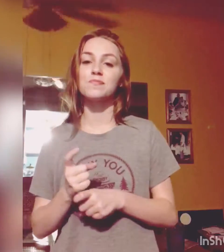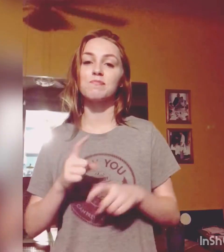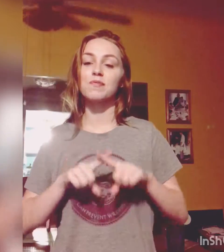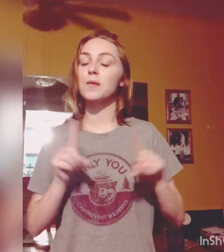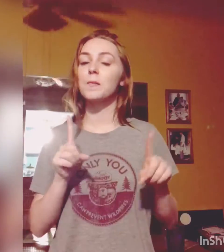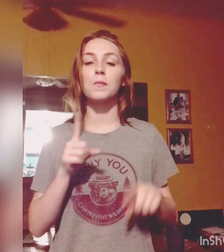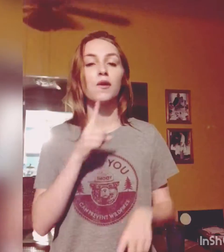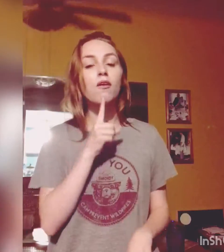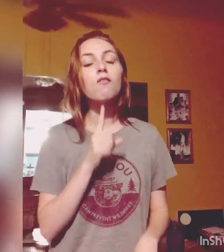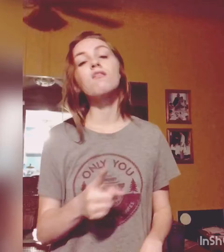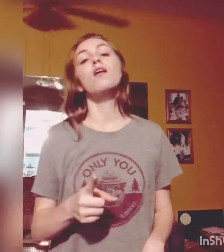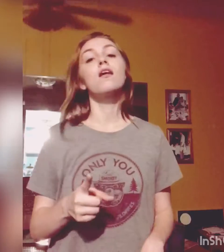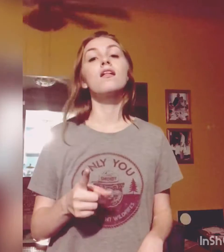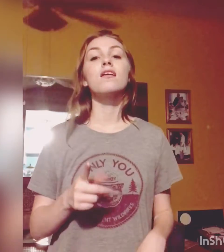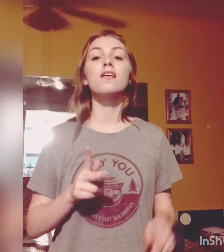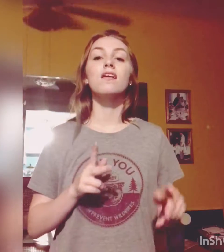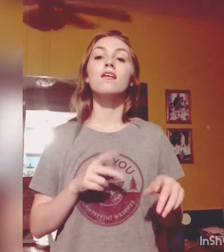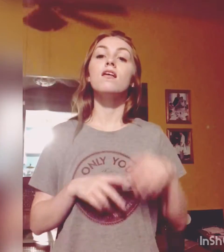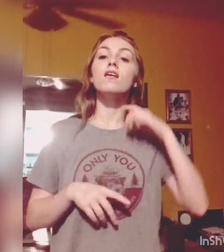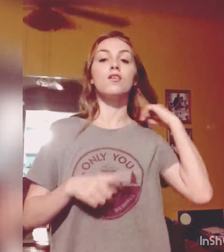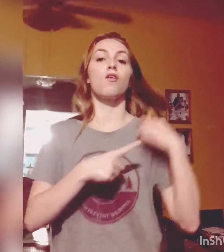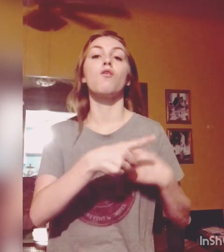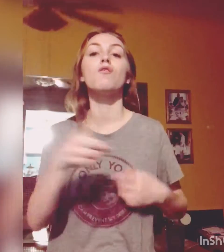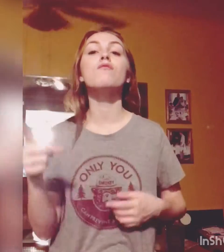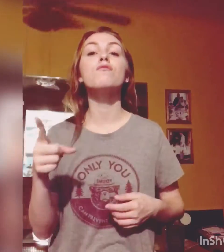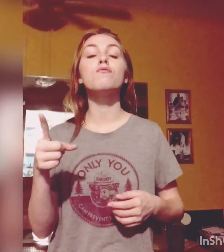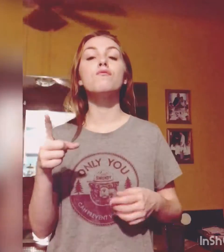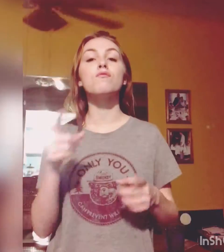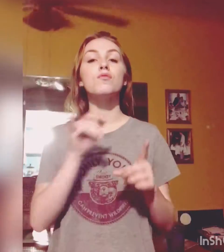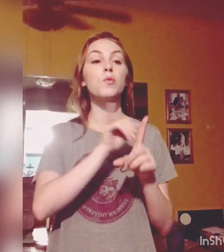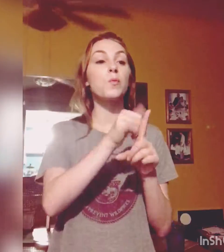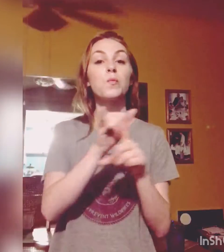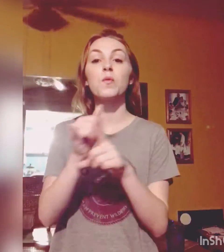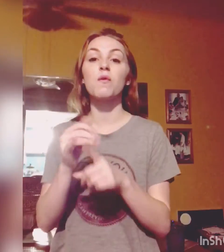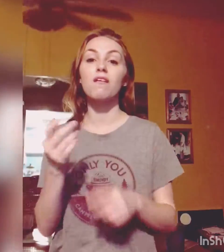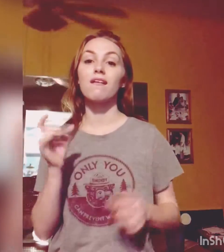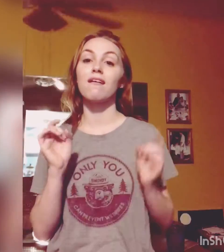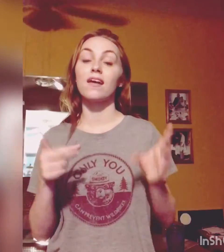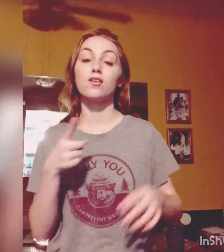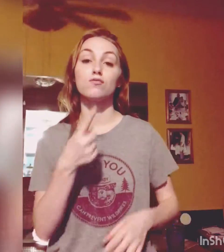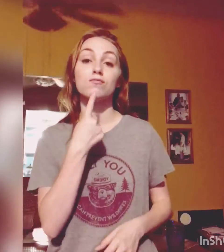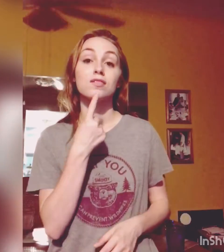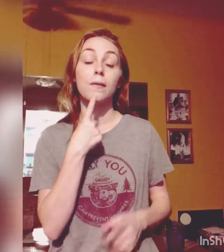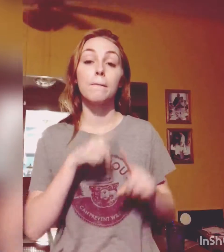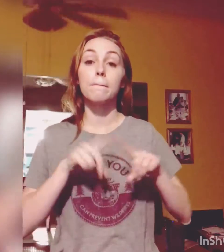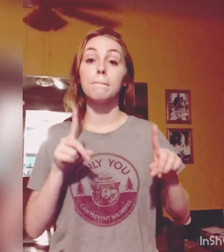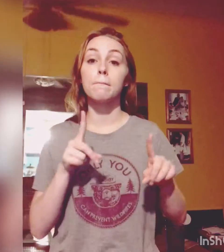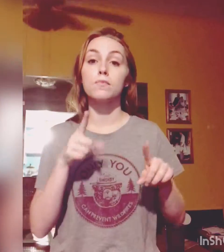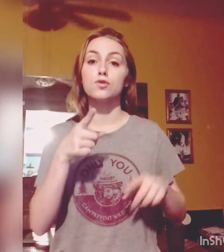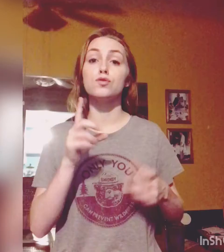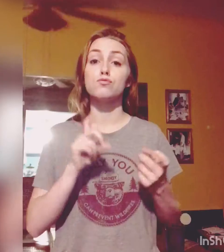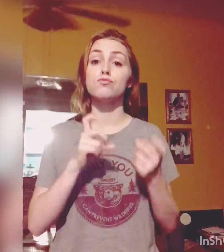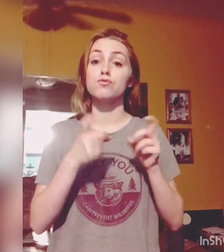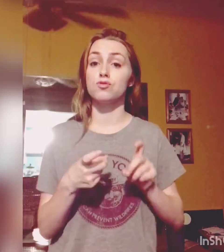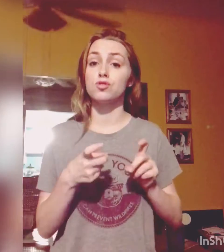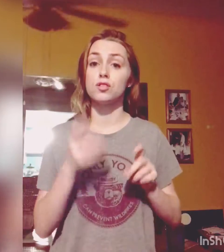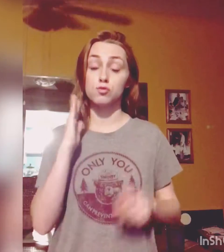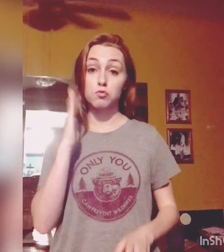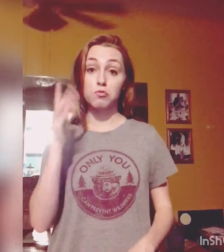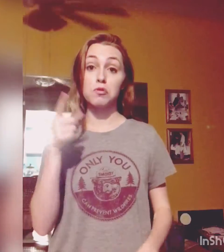But seriously, we all say we hate this crap. The question is whether you're willing to make a personal sacrifice to change it. I don't mean giving